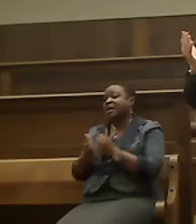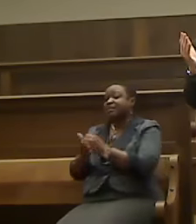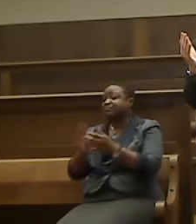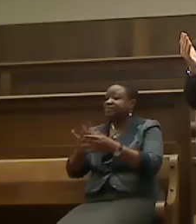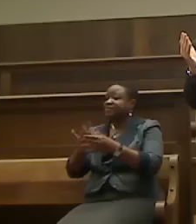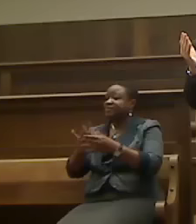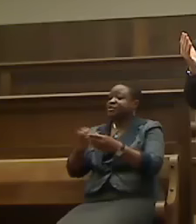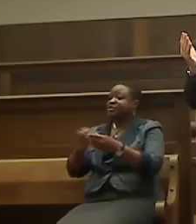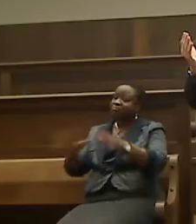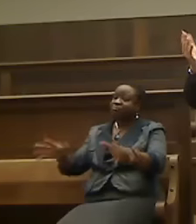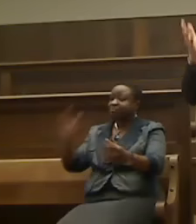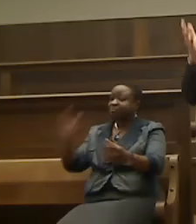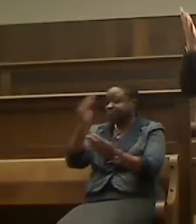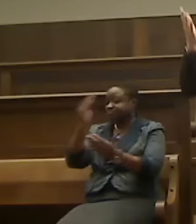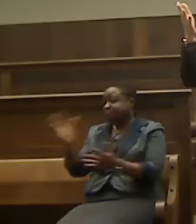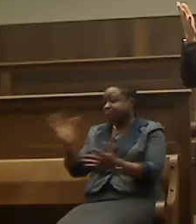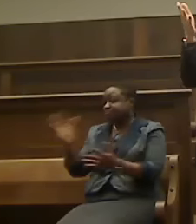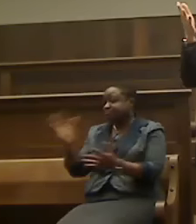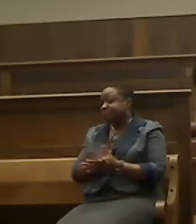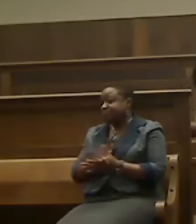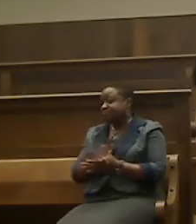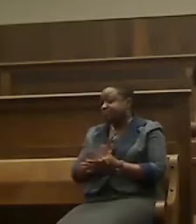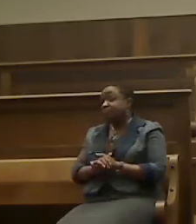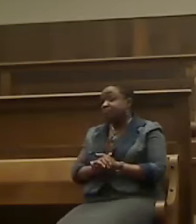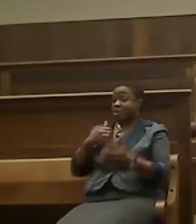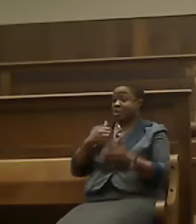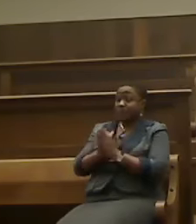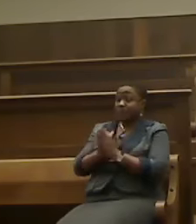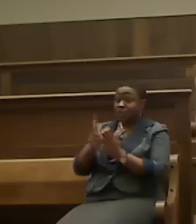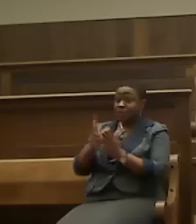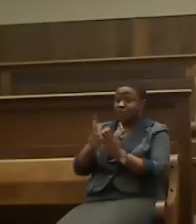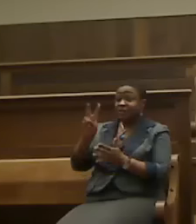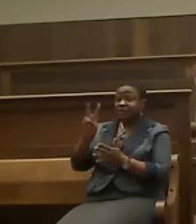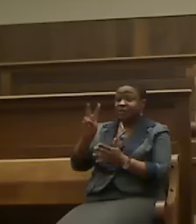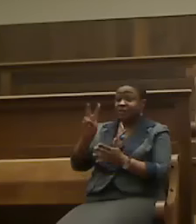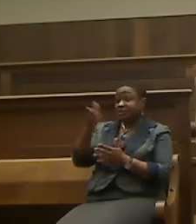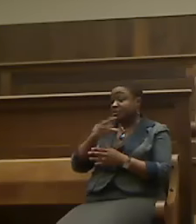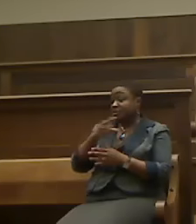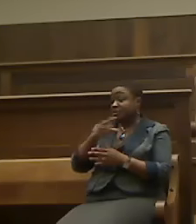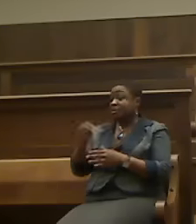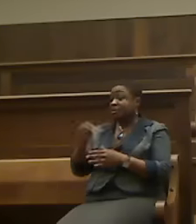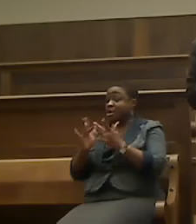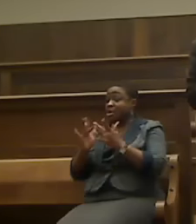message. We have some books and DVDs at the back, and also online at